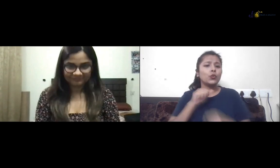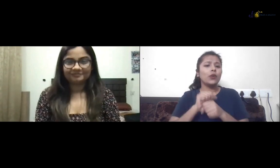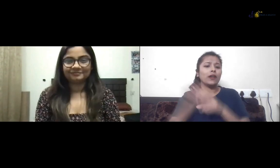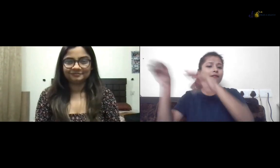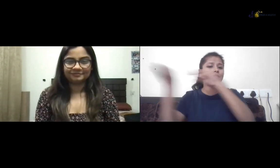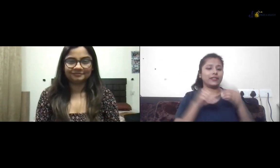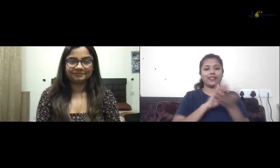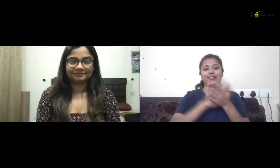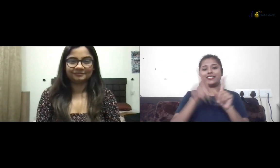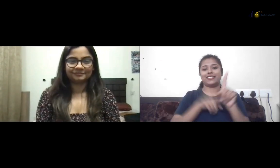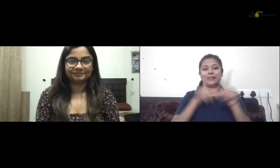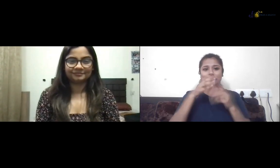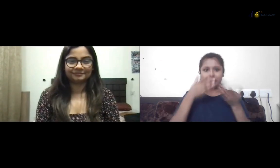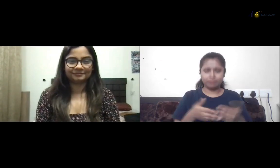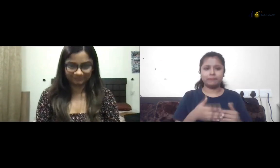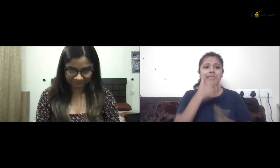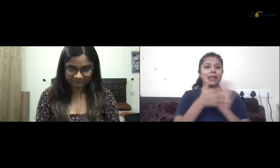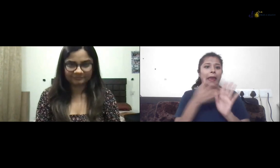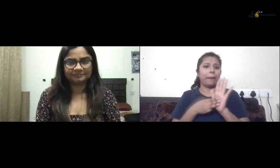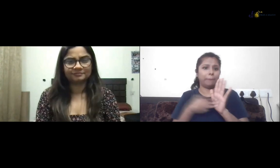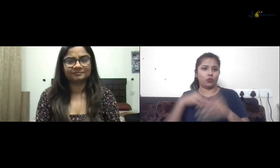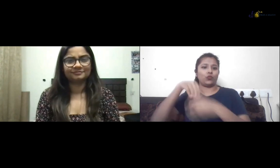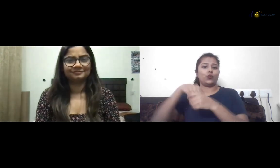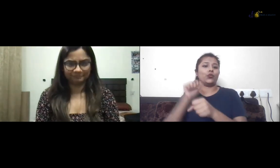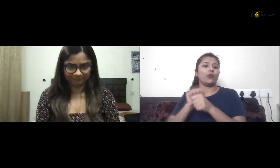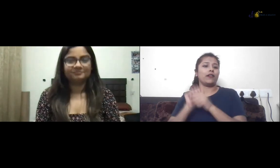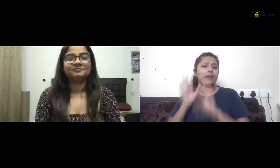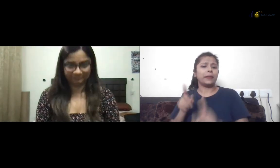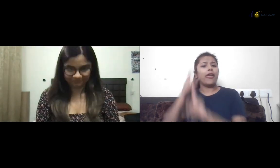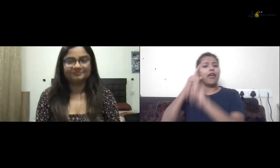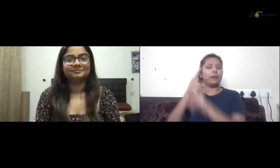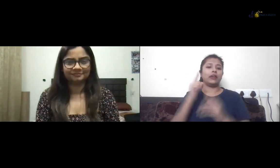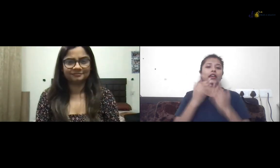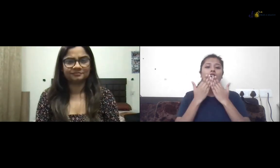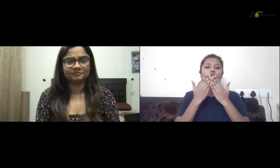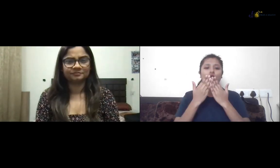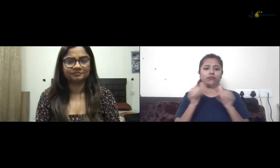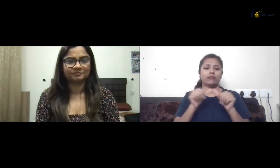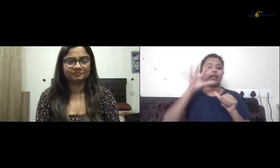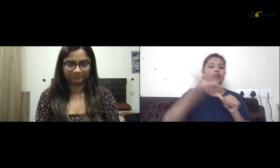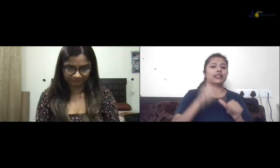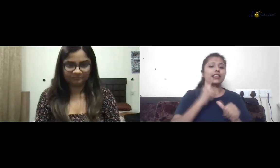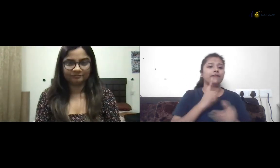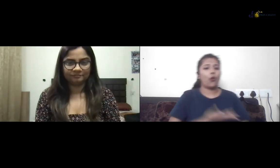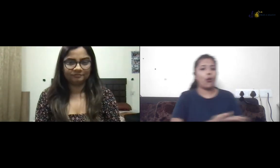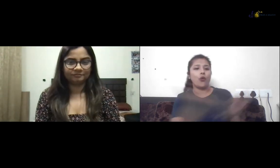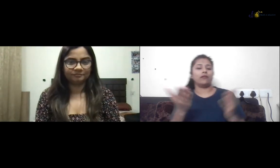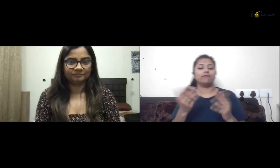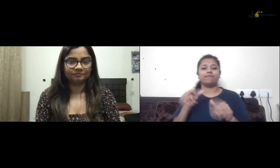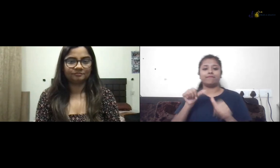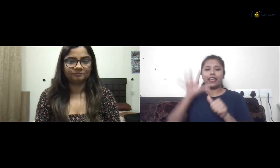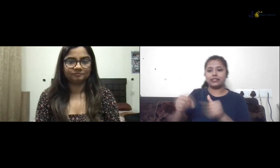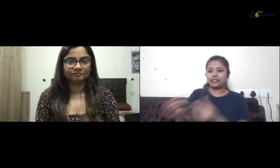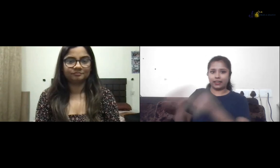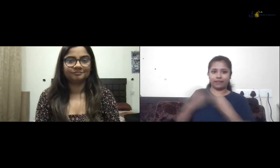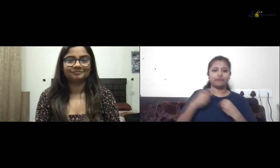I'm from Assam. Right now, I am working in Hyderabad. I am working with Sign Medium, and we are aiming to